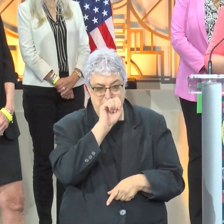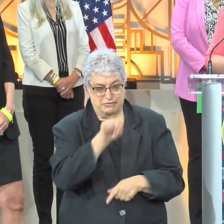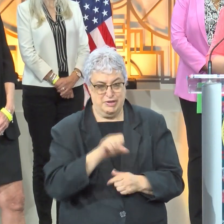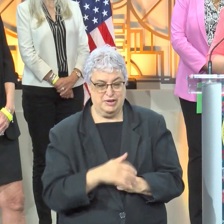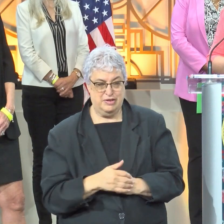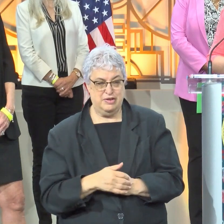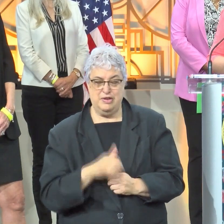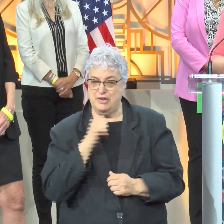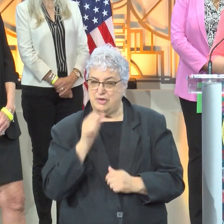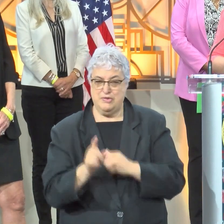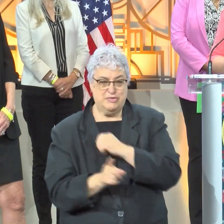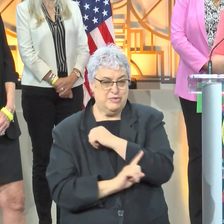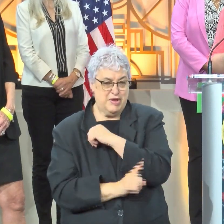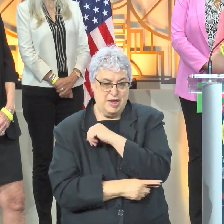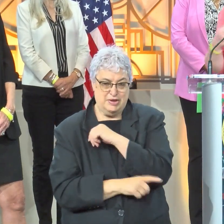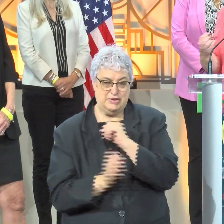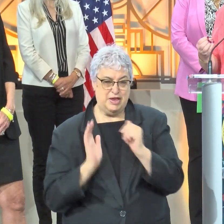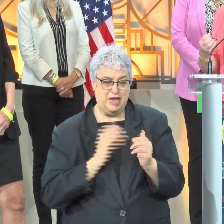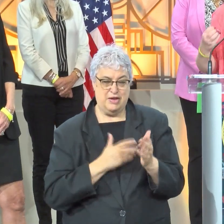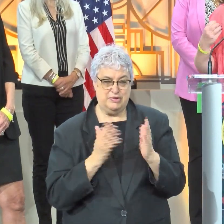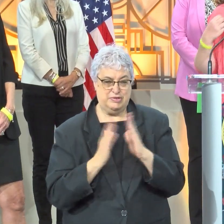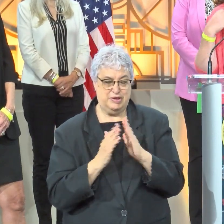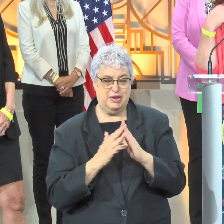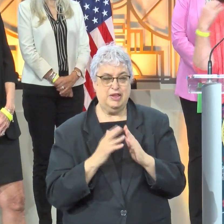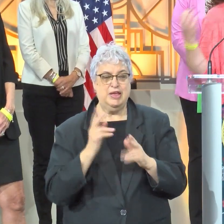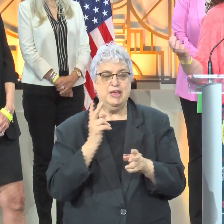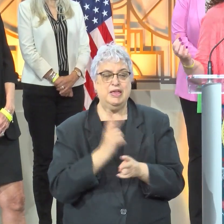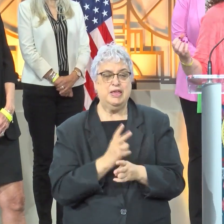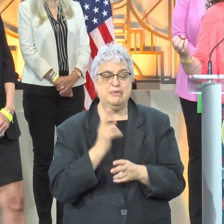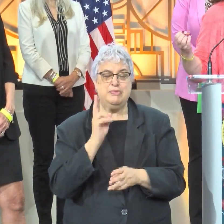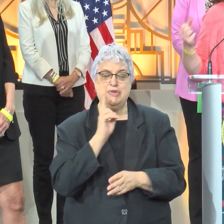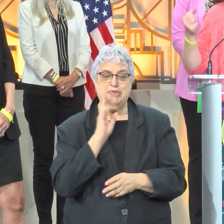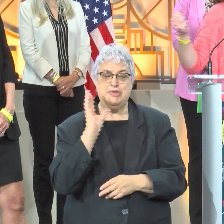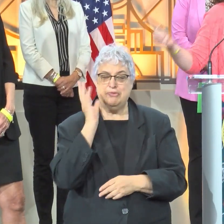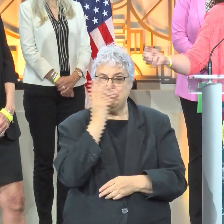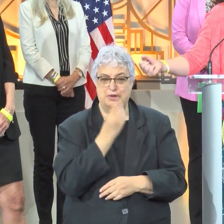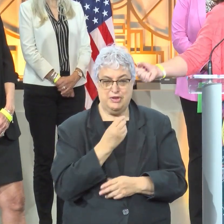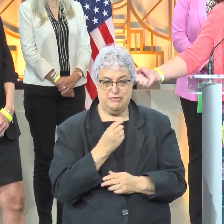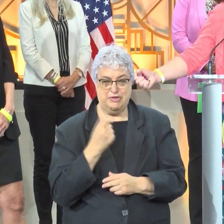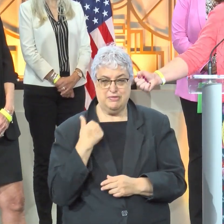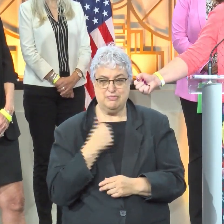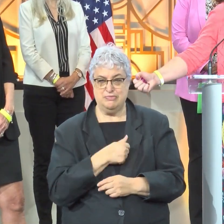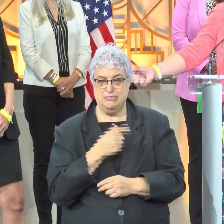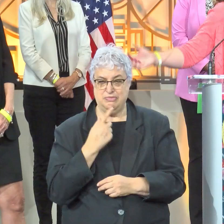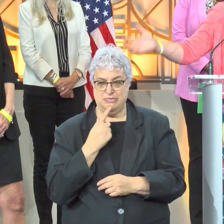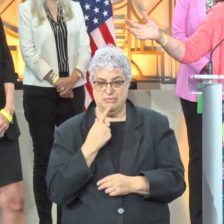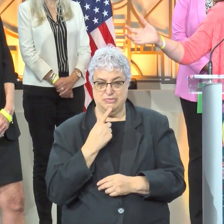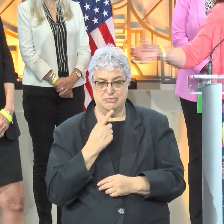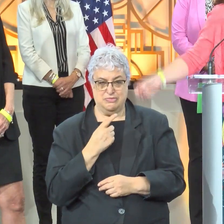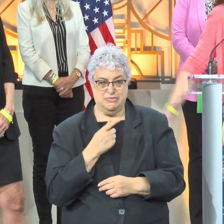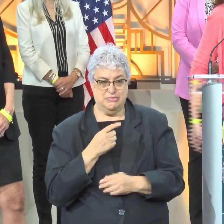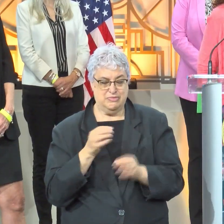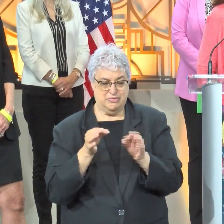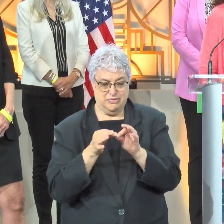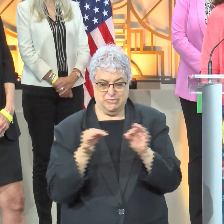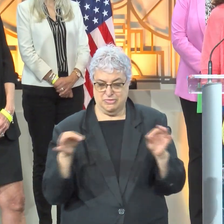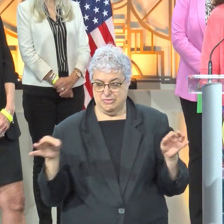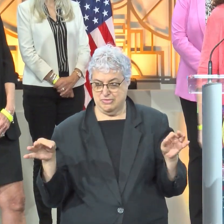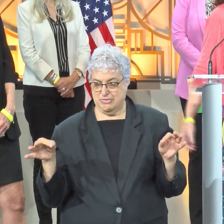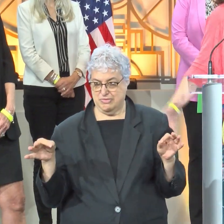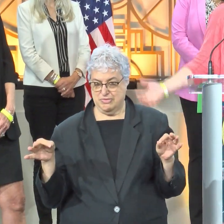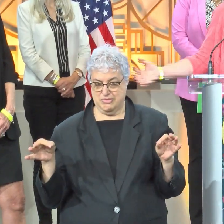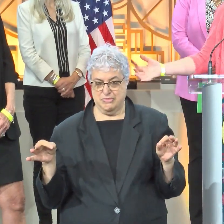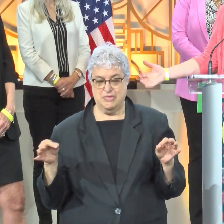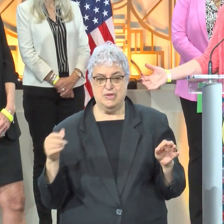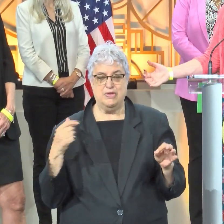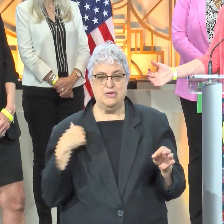Don't trash our city. At Keep Houston Beautiful, we often say that the theme line, I think, for all of us is